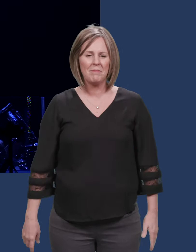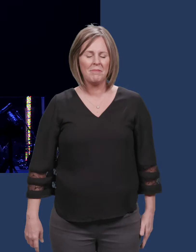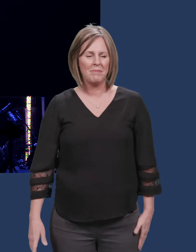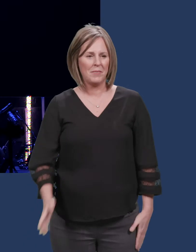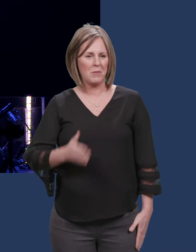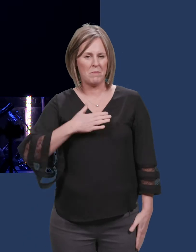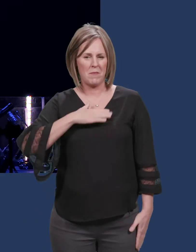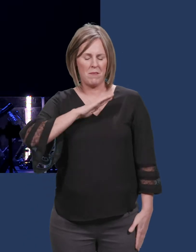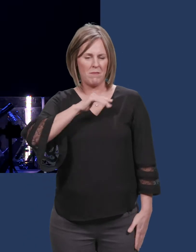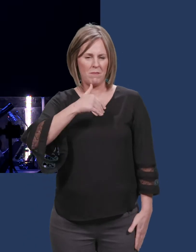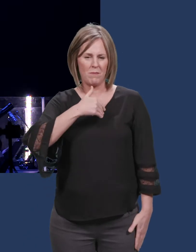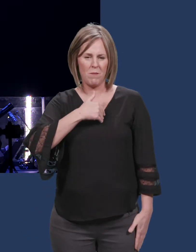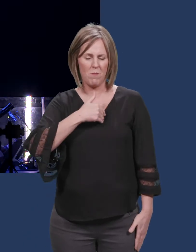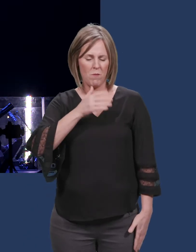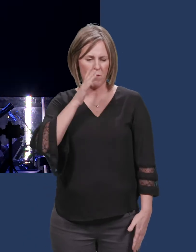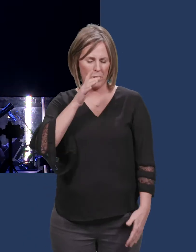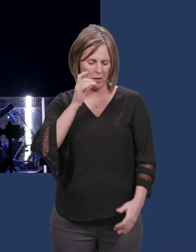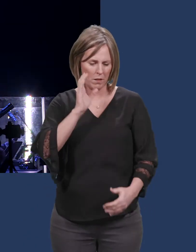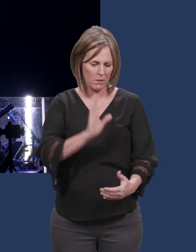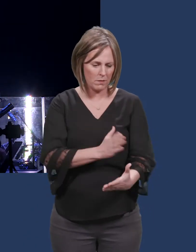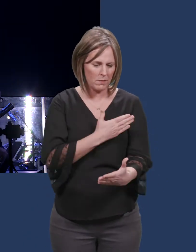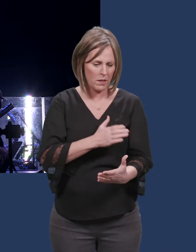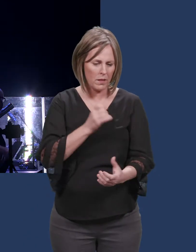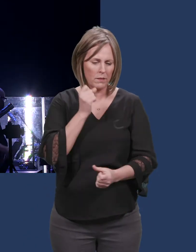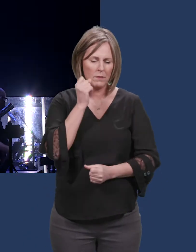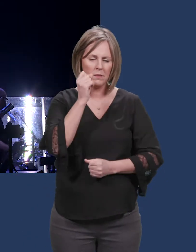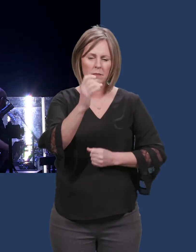Then sings my soul,